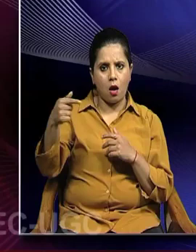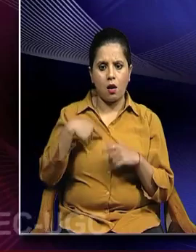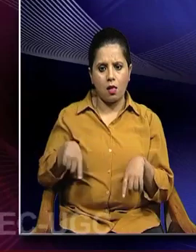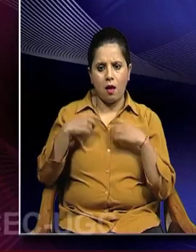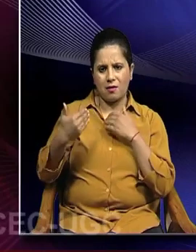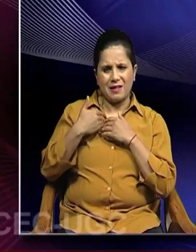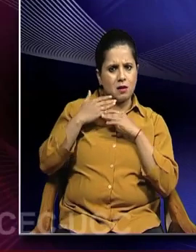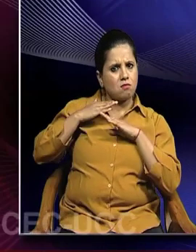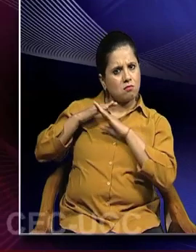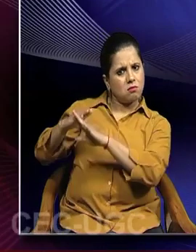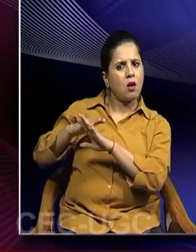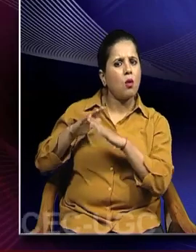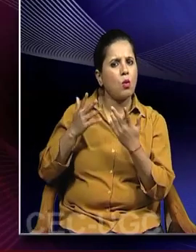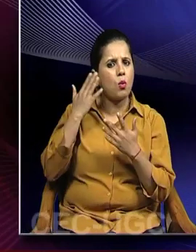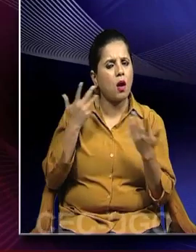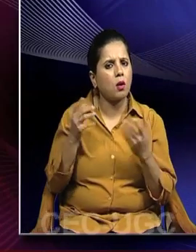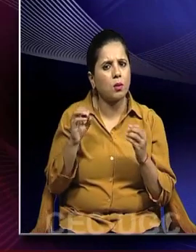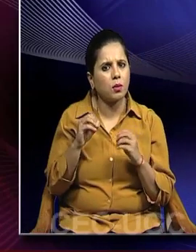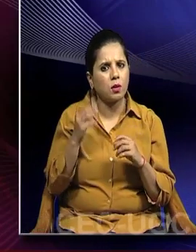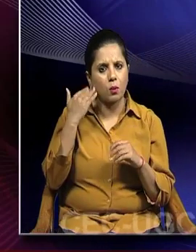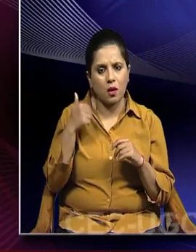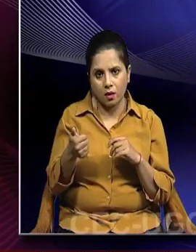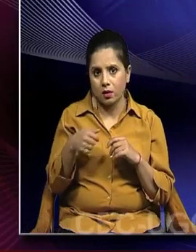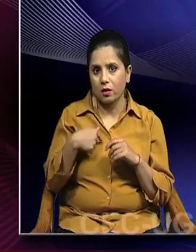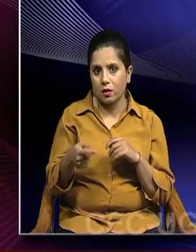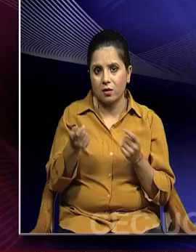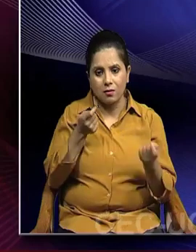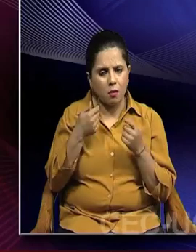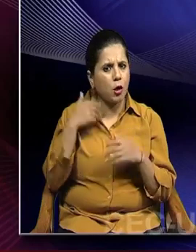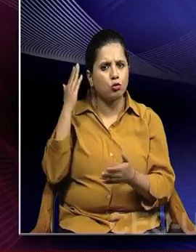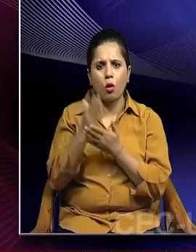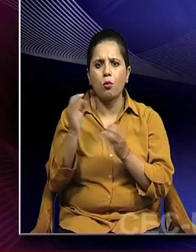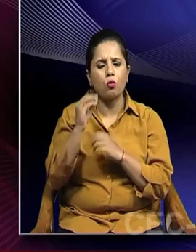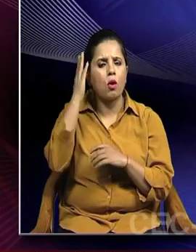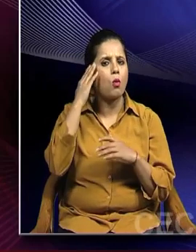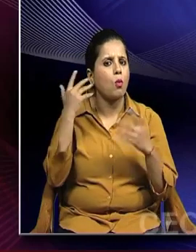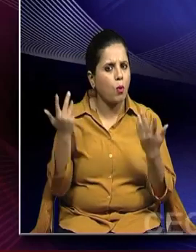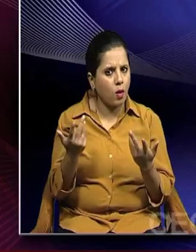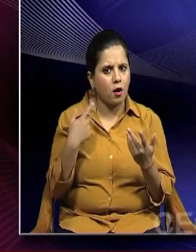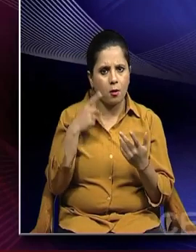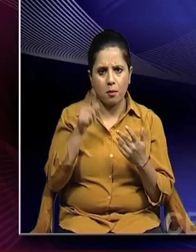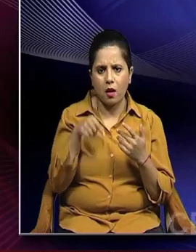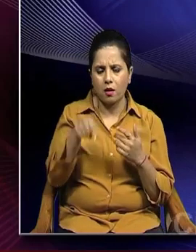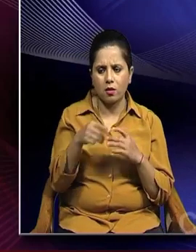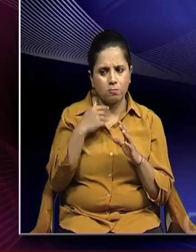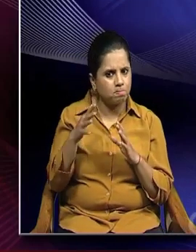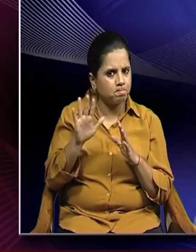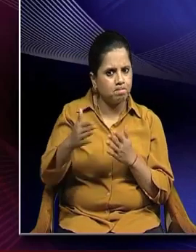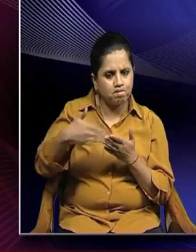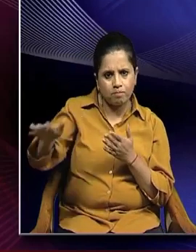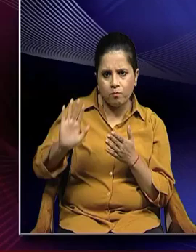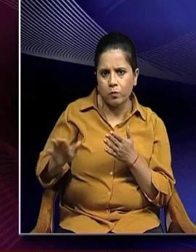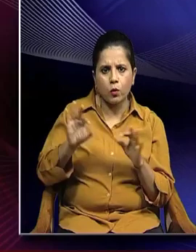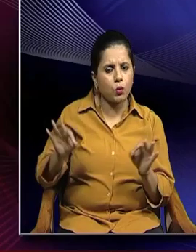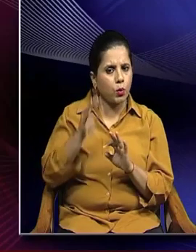life? Rather than managing stress, why don't we stop it? Why don't we uproot it? Why don't we eliminate